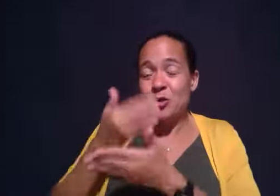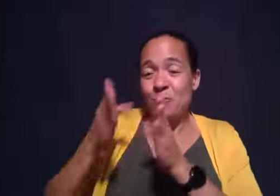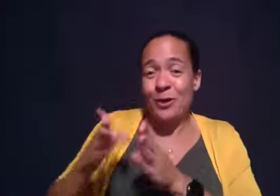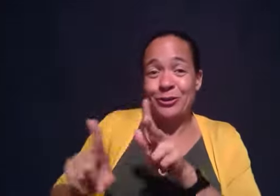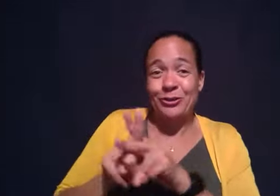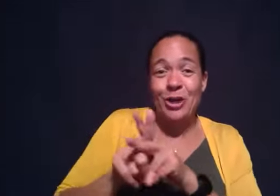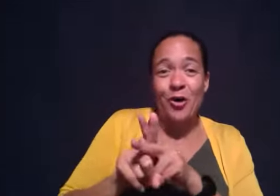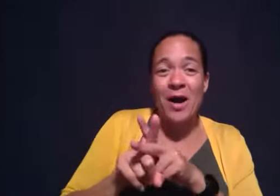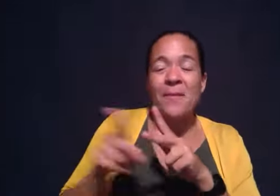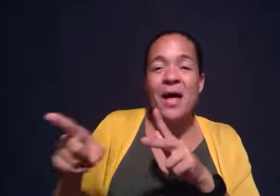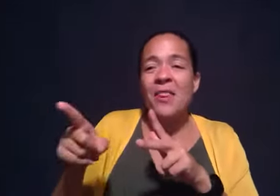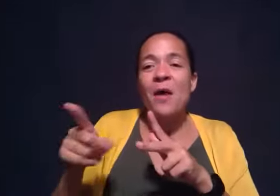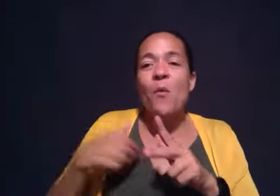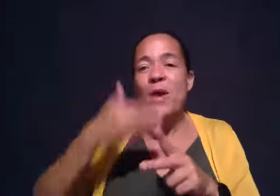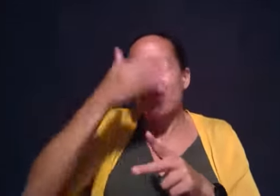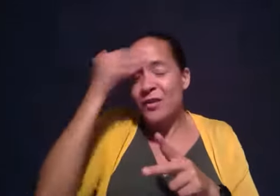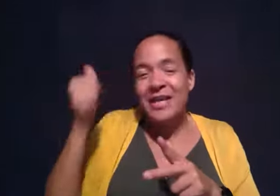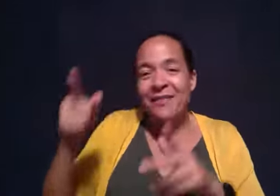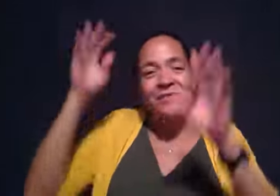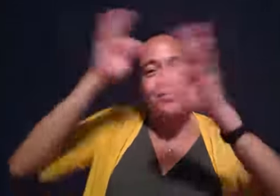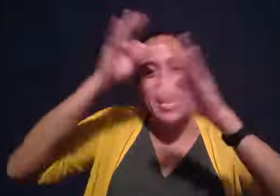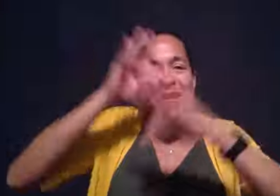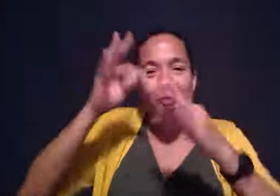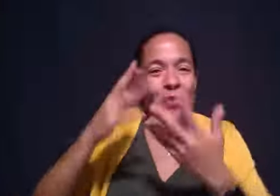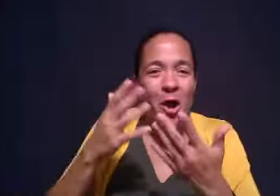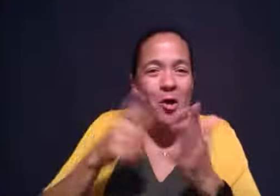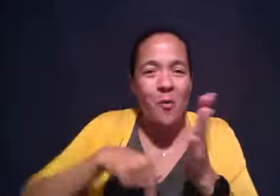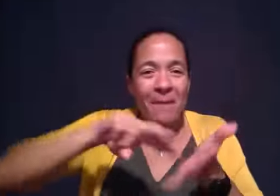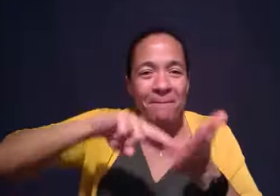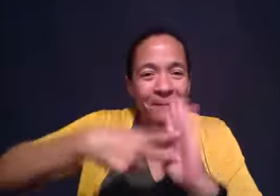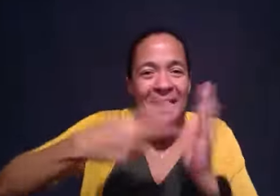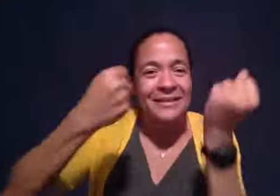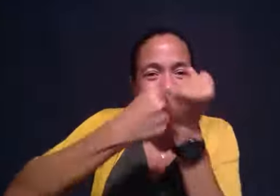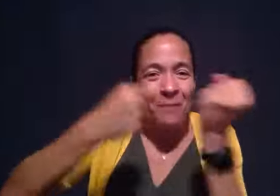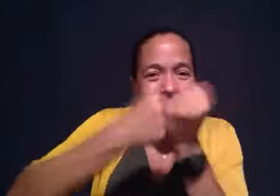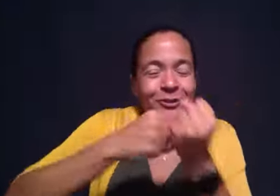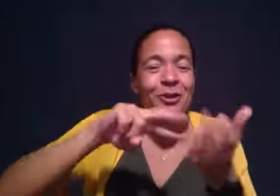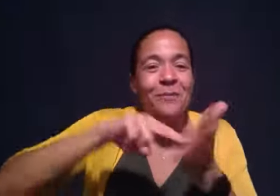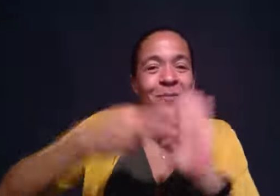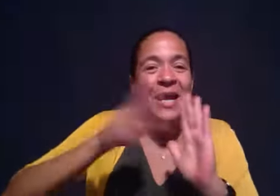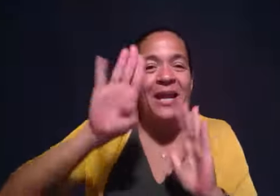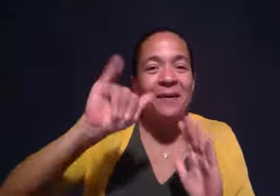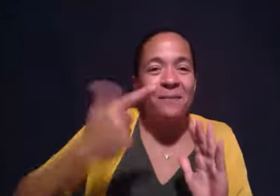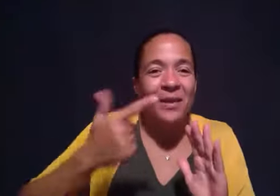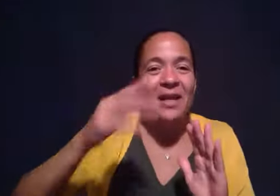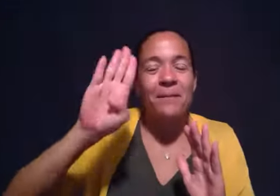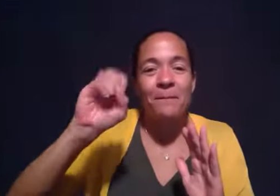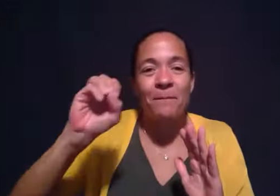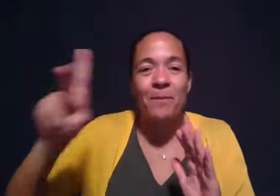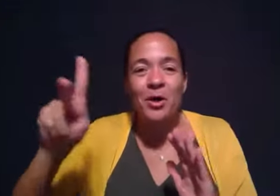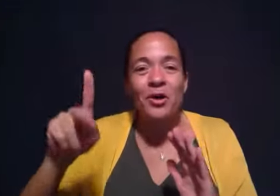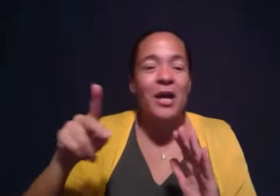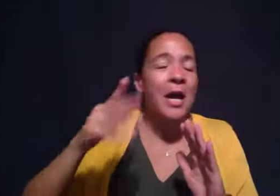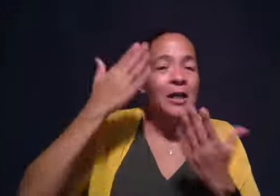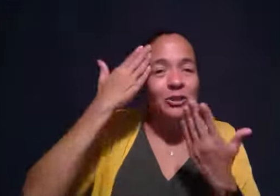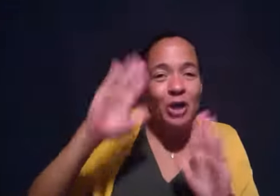or a big book or whatever else. They don't know what the phenomenon of craving is, and I don't know what they're saying. And the parts that I